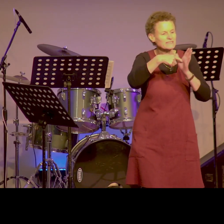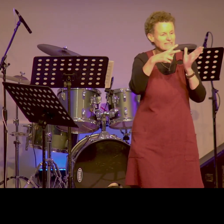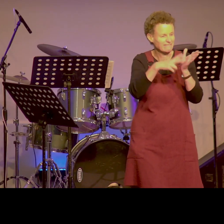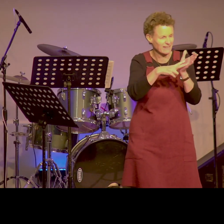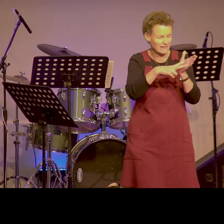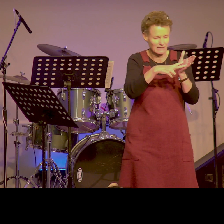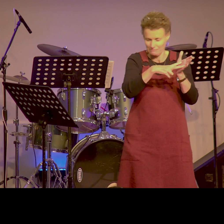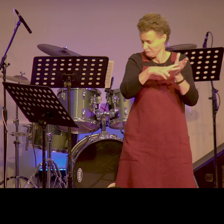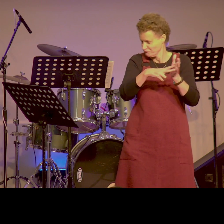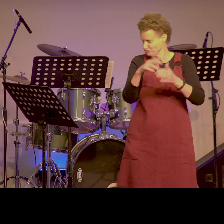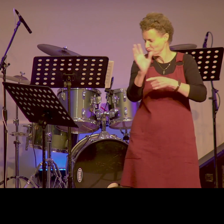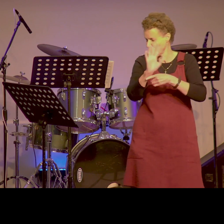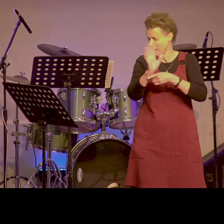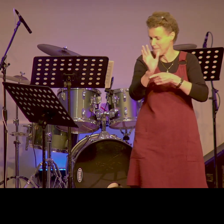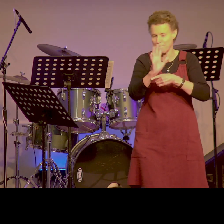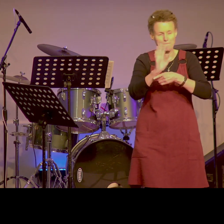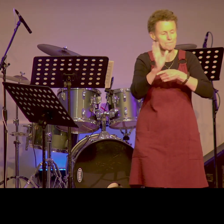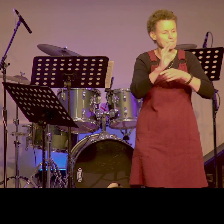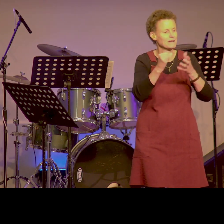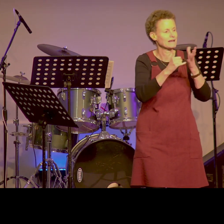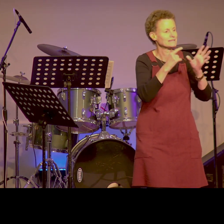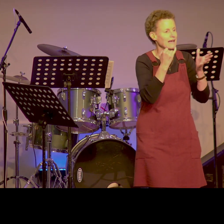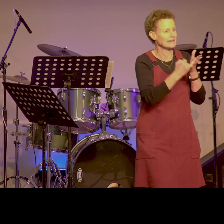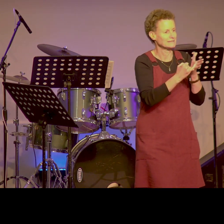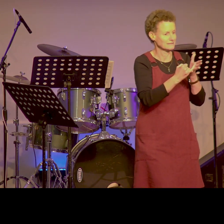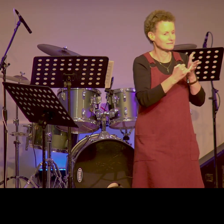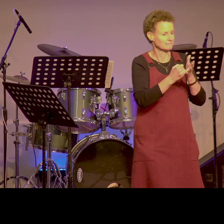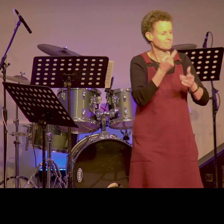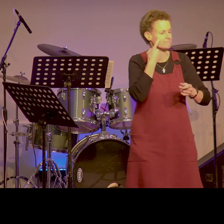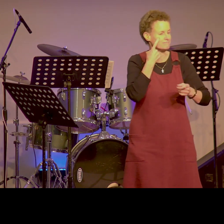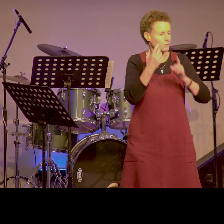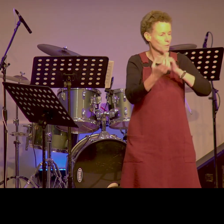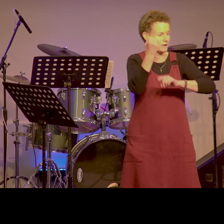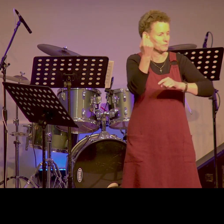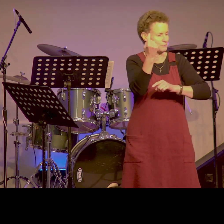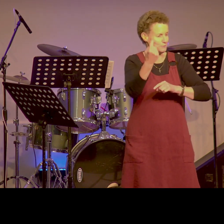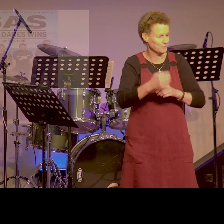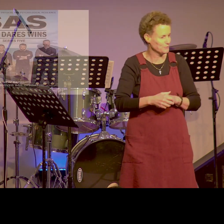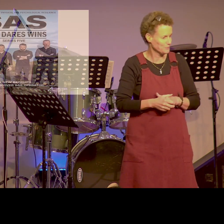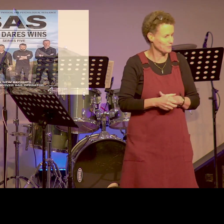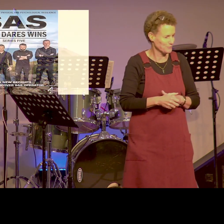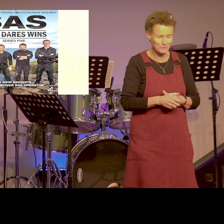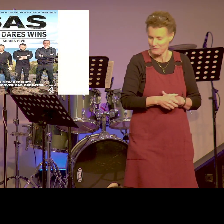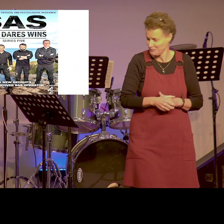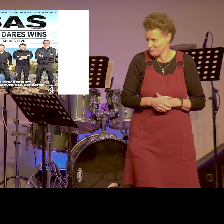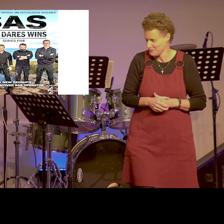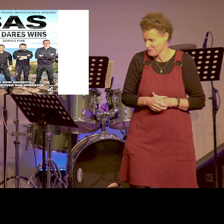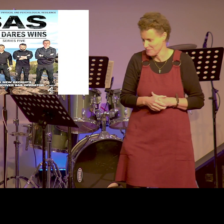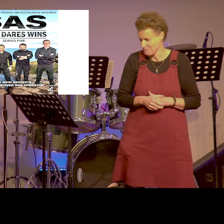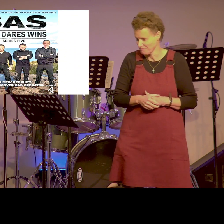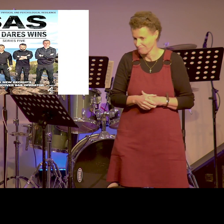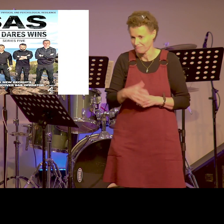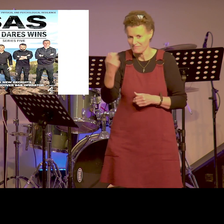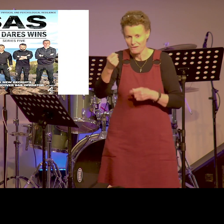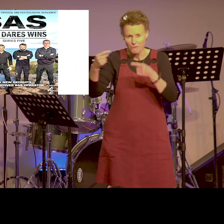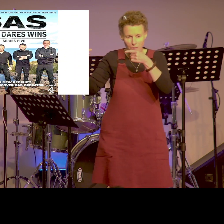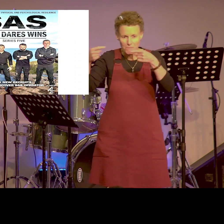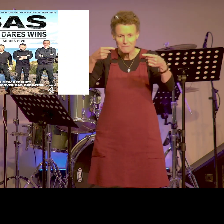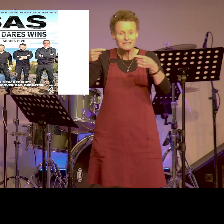So maybe you might have watched a program on the TV called SAS, Who Dares Wins. Anybody watch